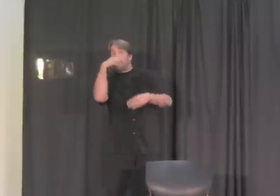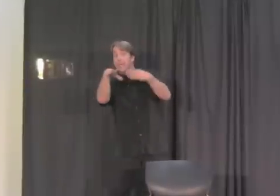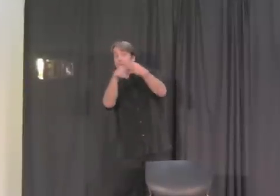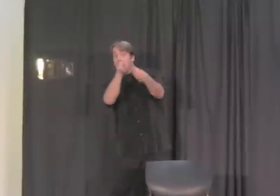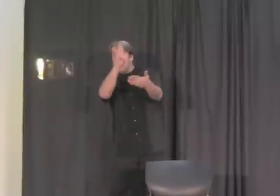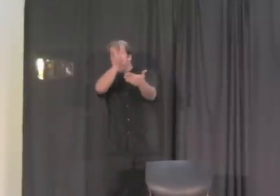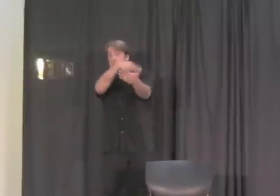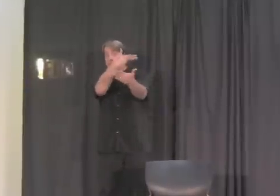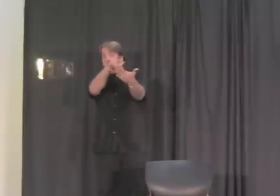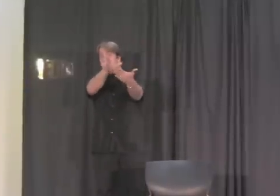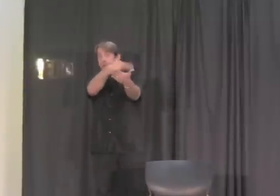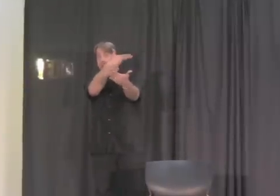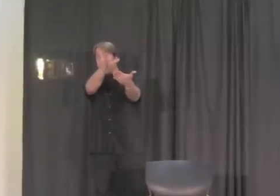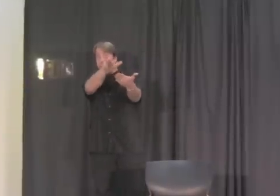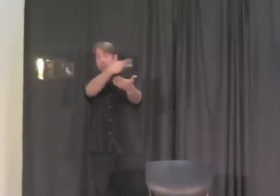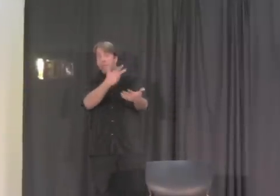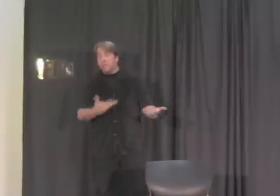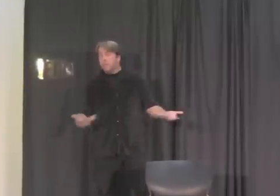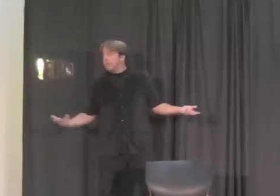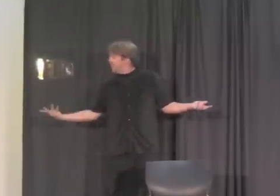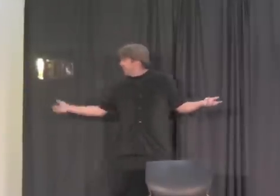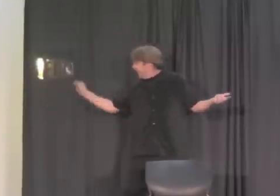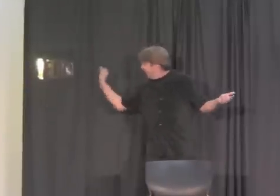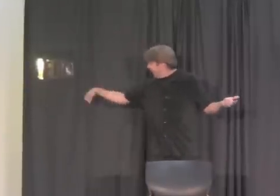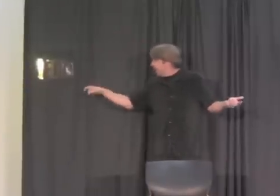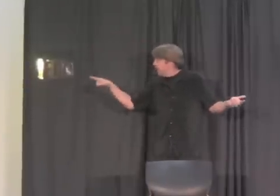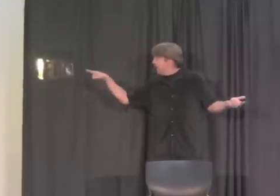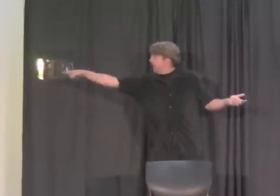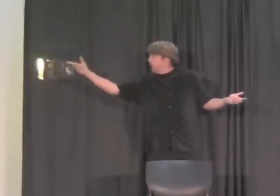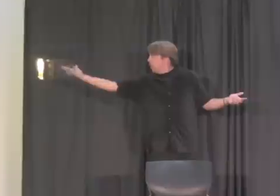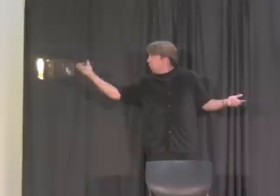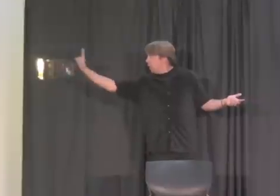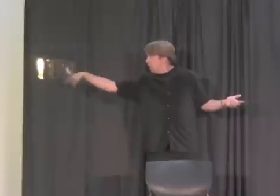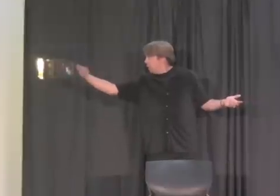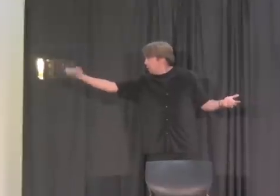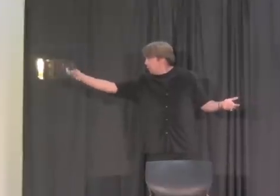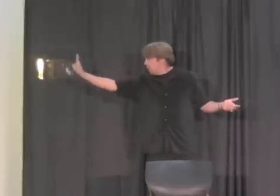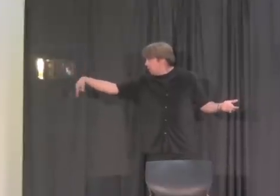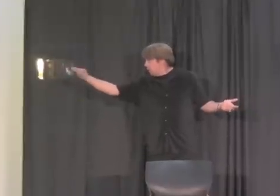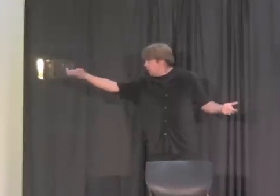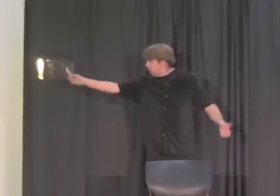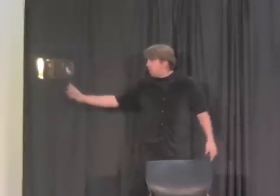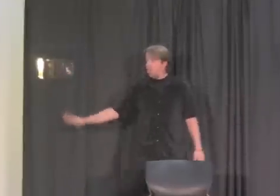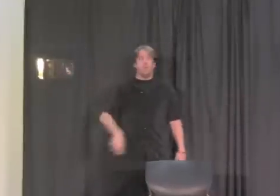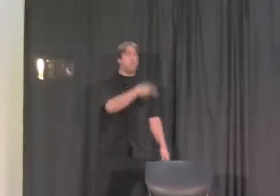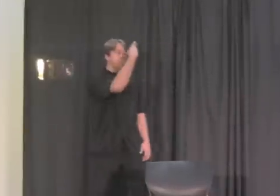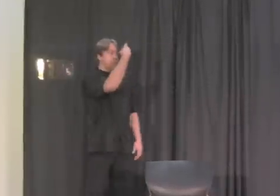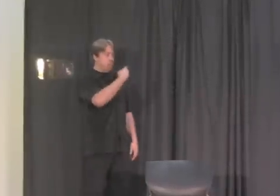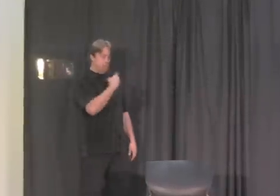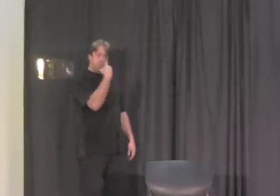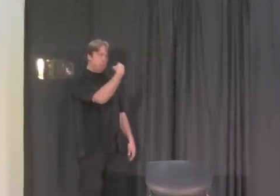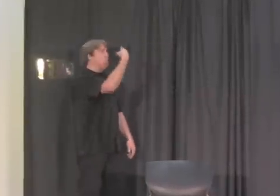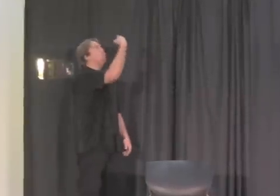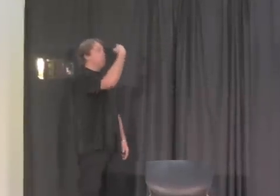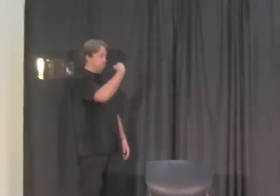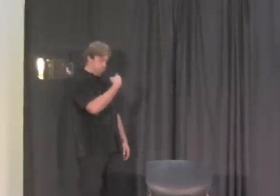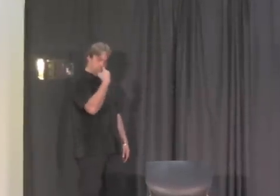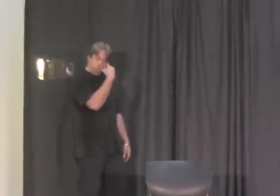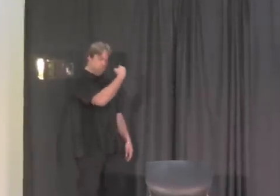On the popcorn, can we get some butter? Yes, you can get some butter. Does he want butter? And my friend would see the sign of the cross across